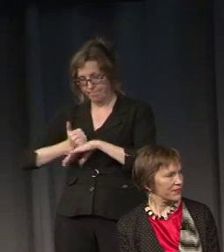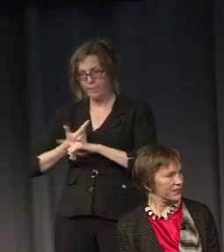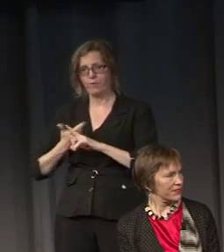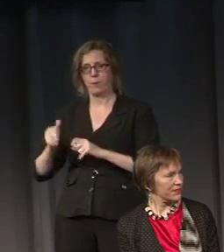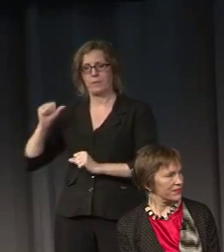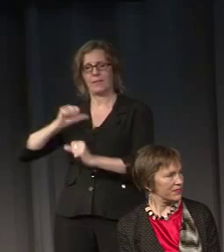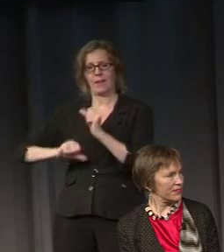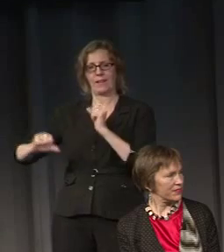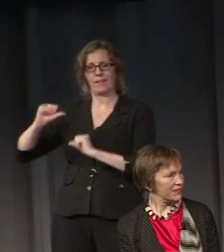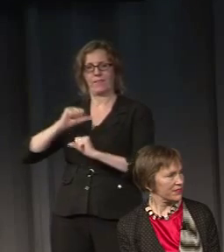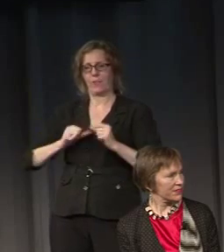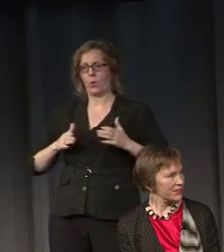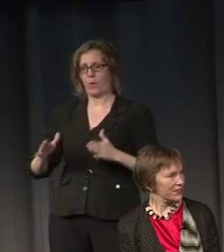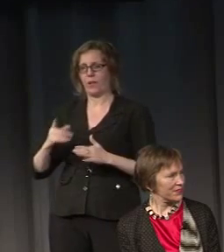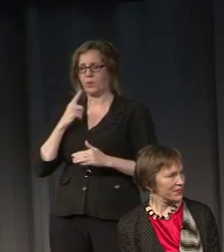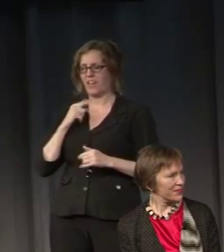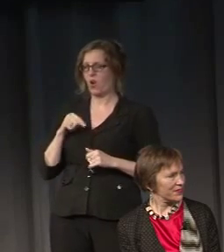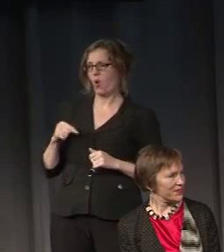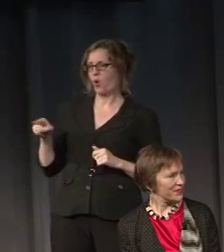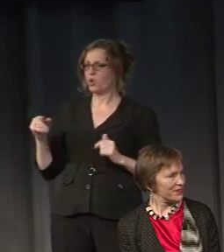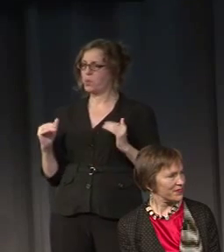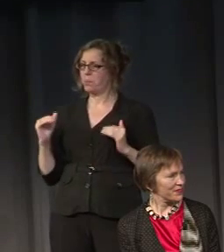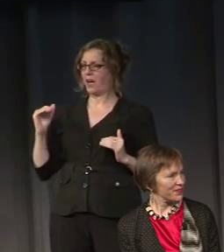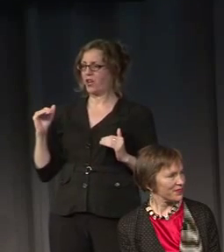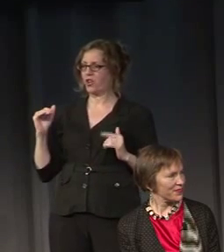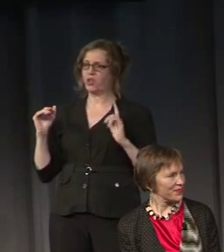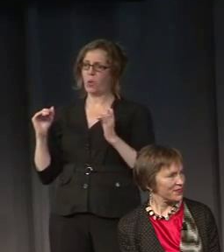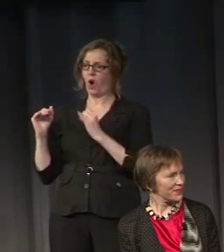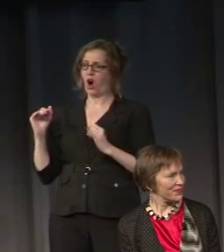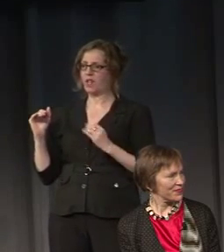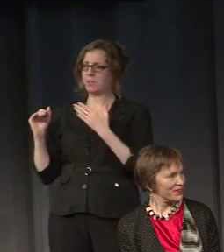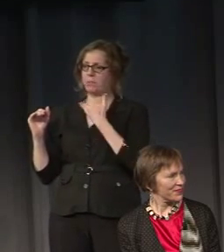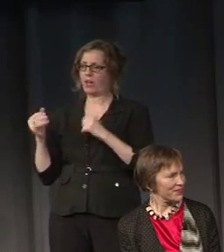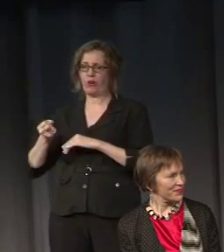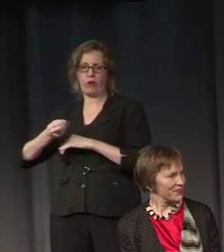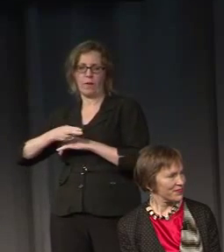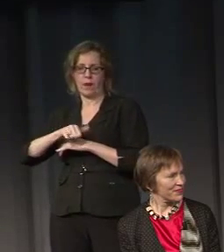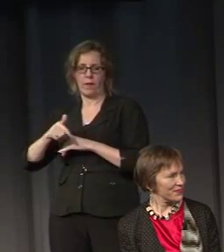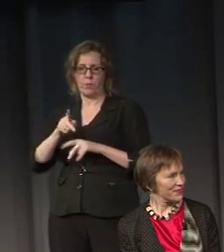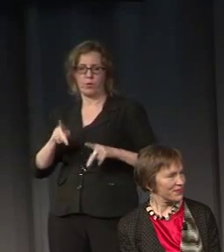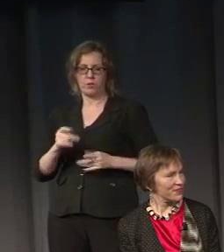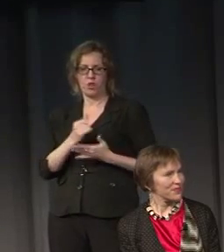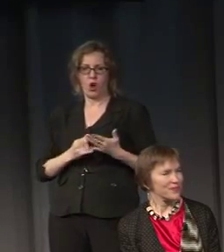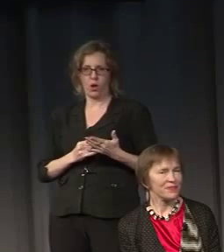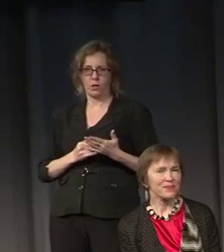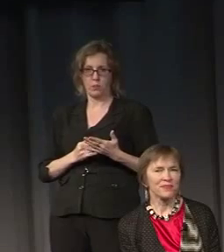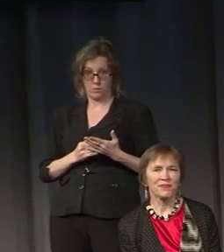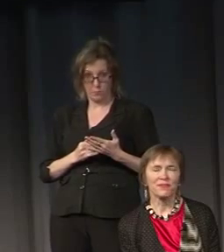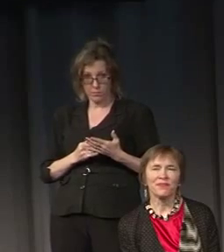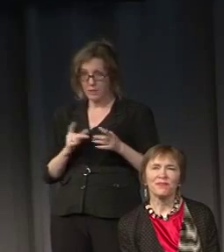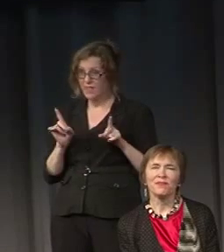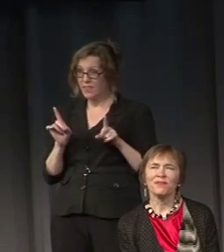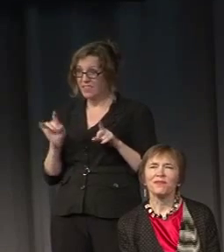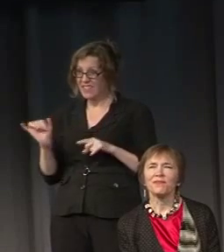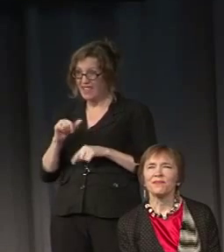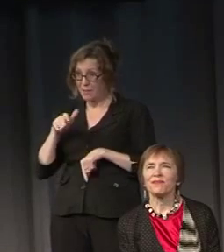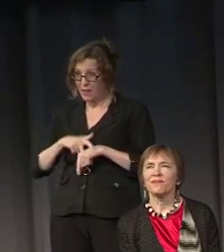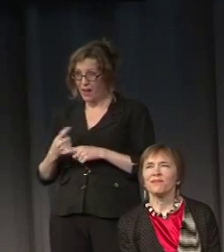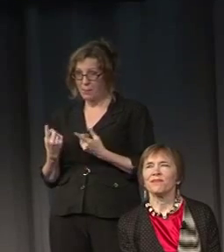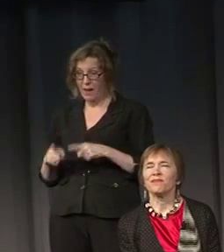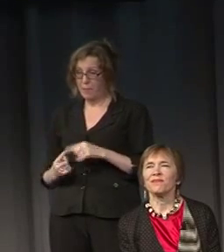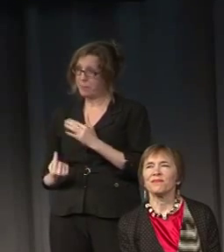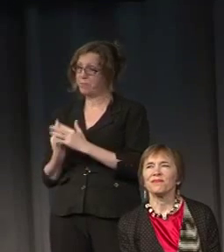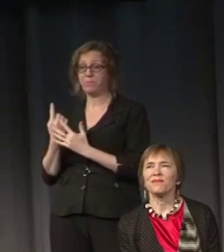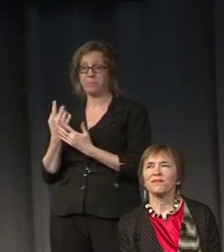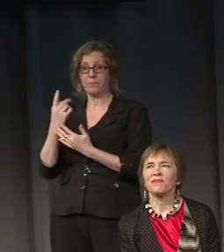of saying you were better, your art was better than someone else's art. And if that's true, I think it's interesting because